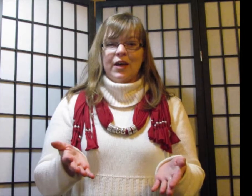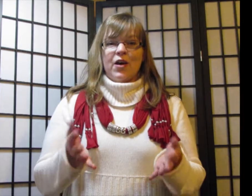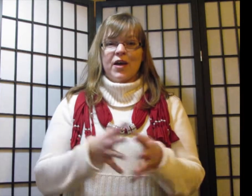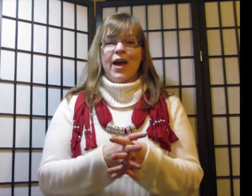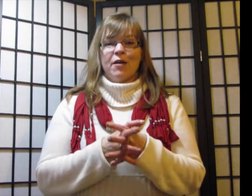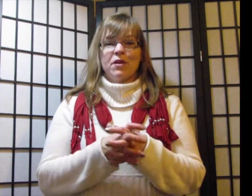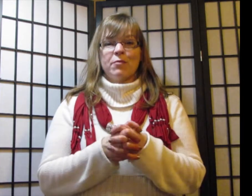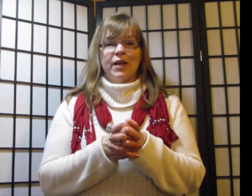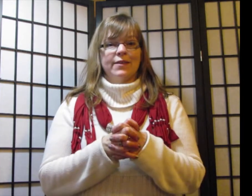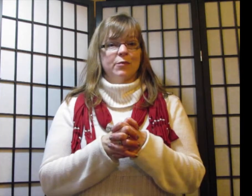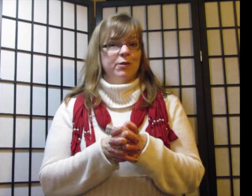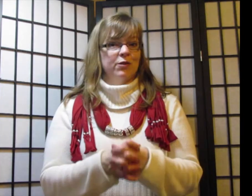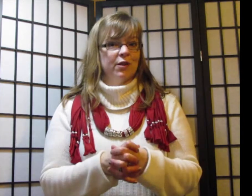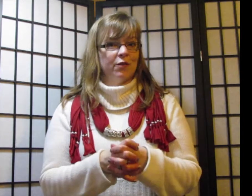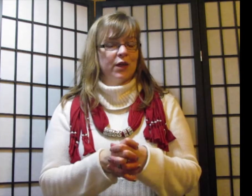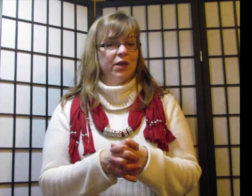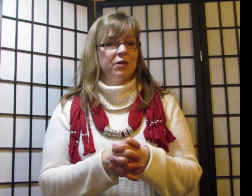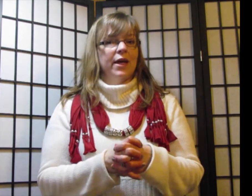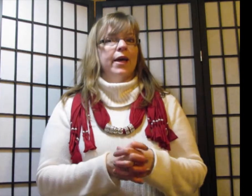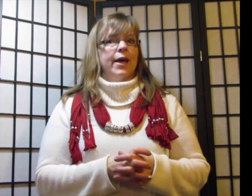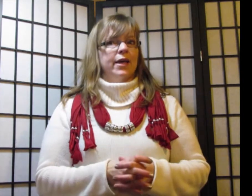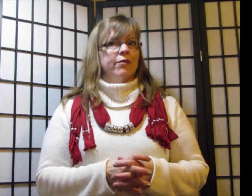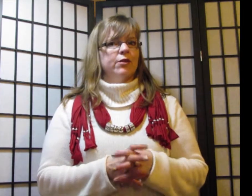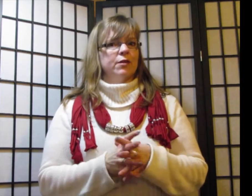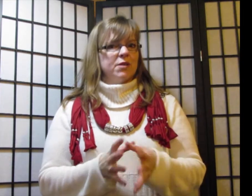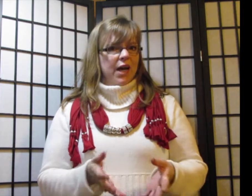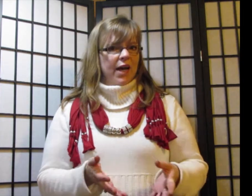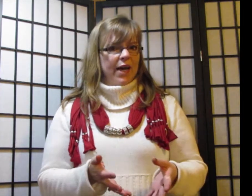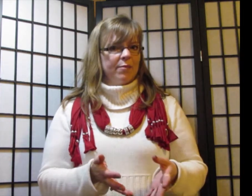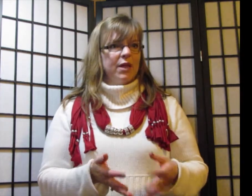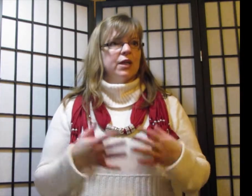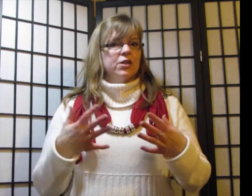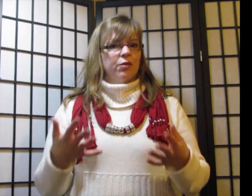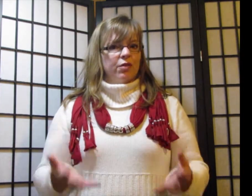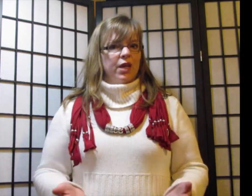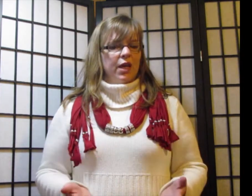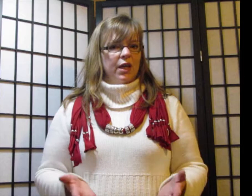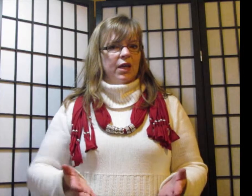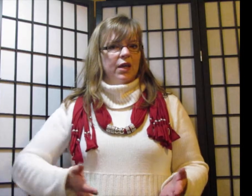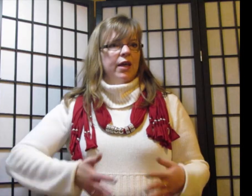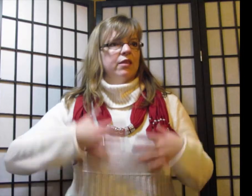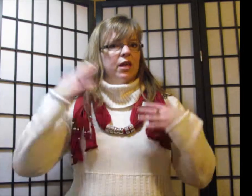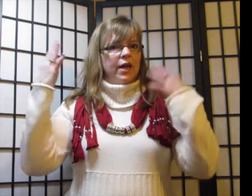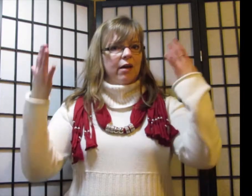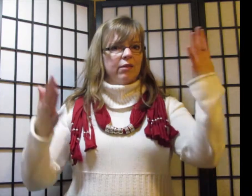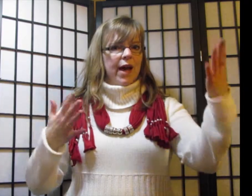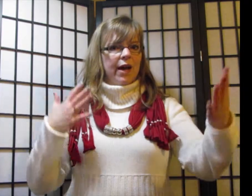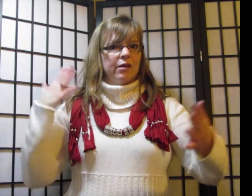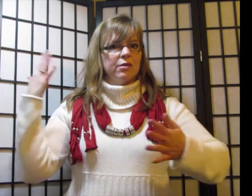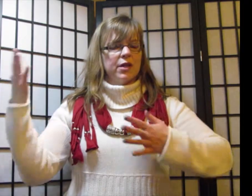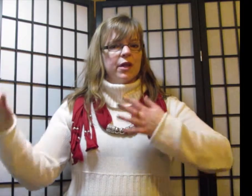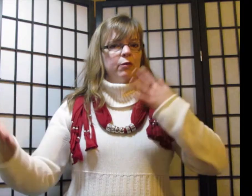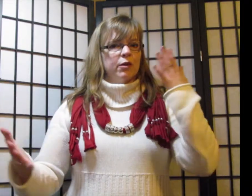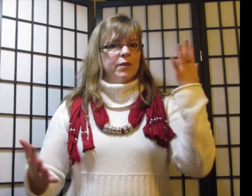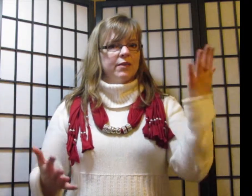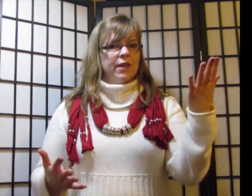Okay, I'm going to play some music for you and give you some time to think think out loud with Miss